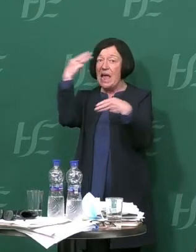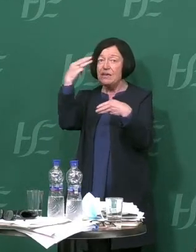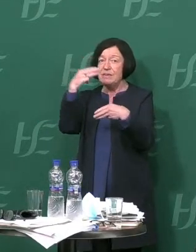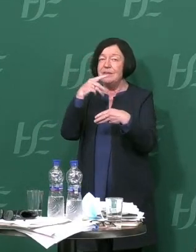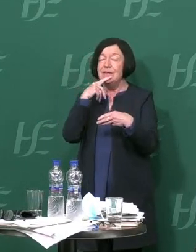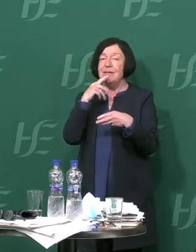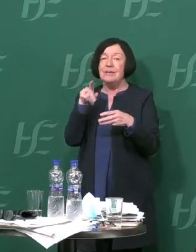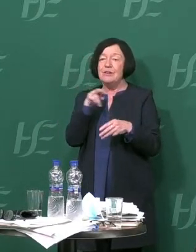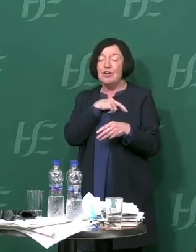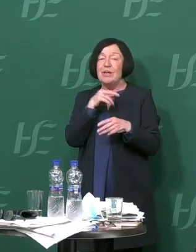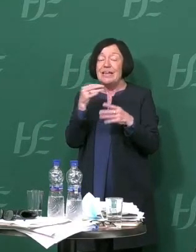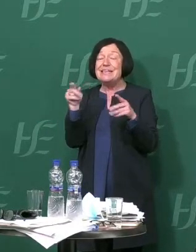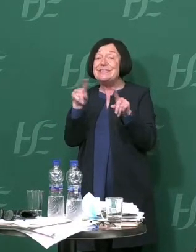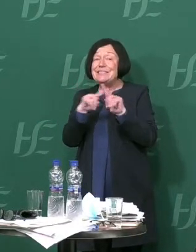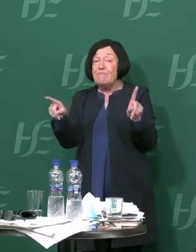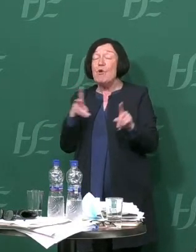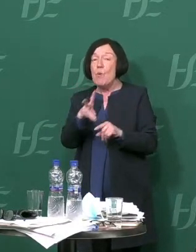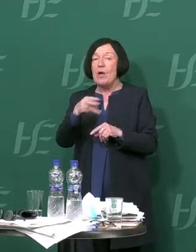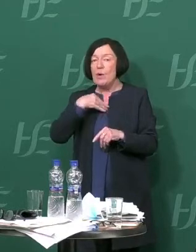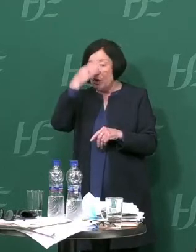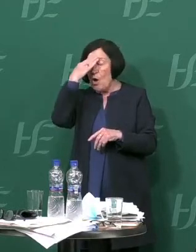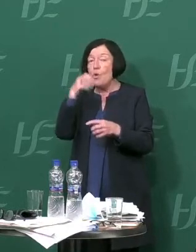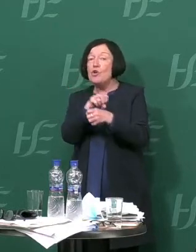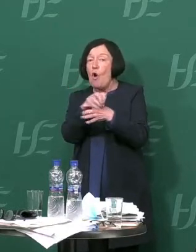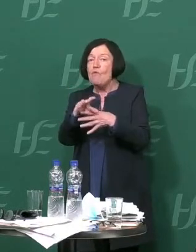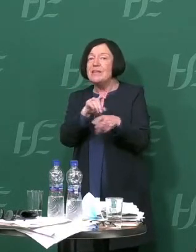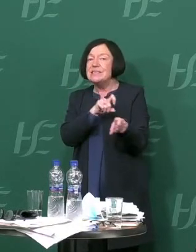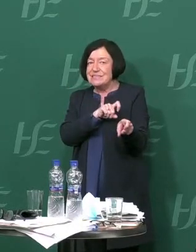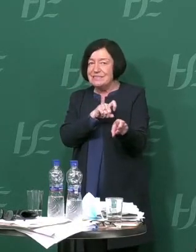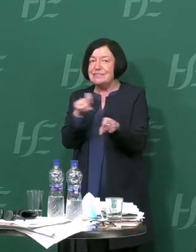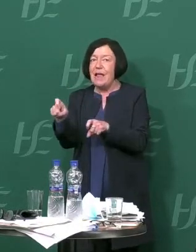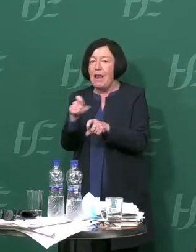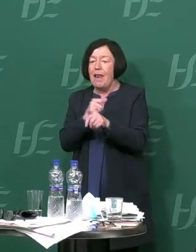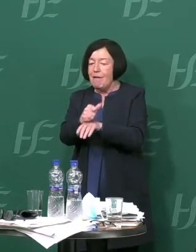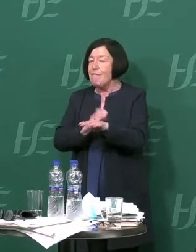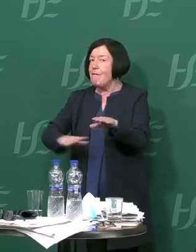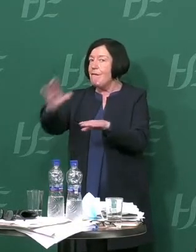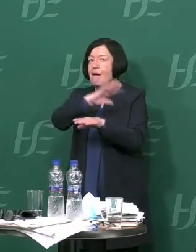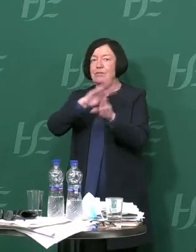but equally in a very different way because we know COVID is still across the world.